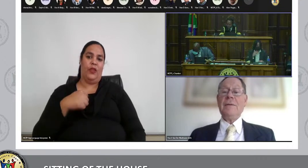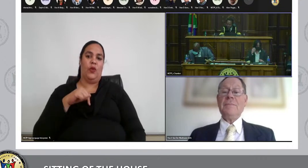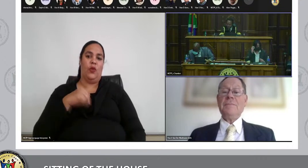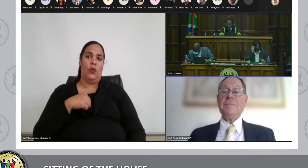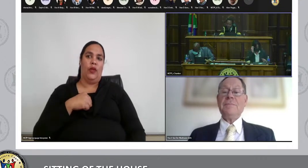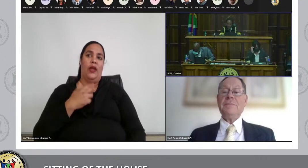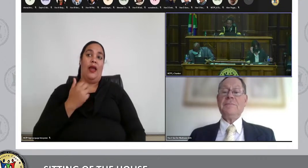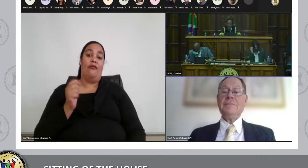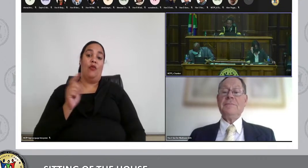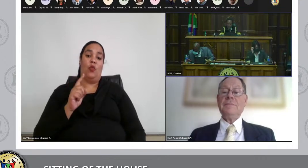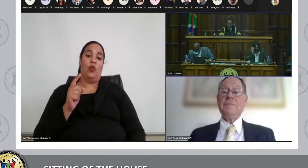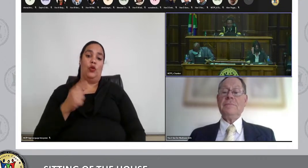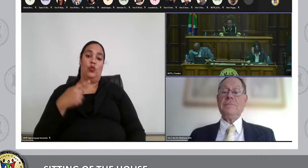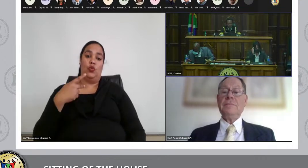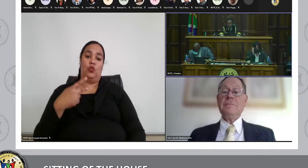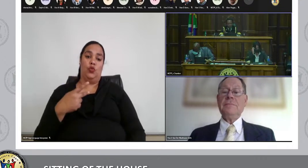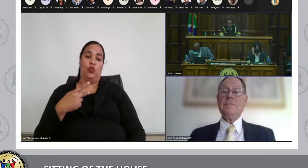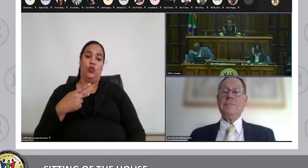two